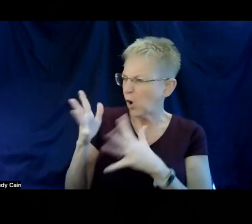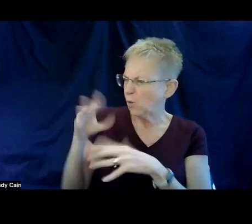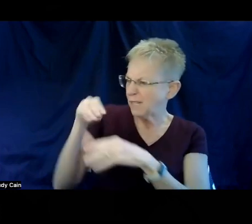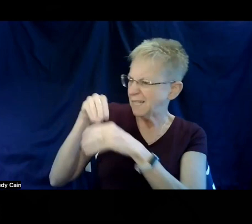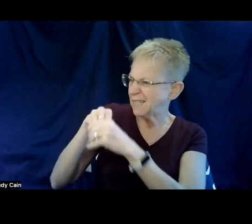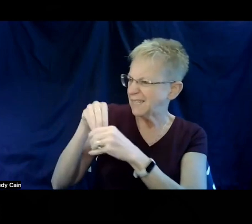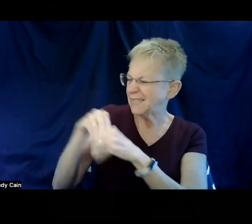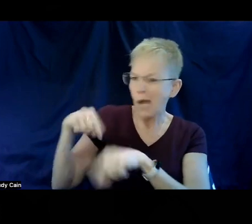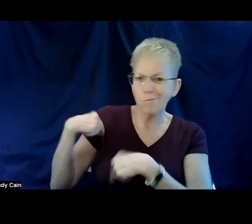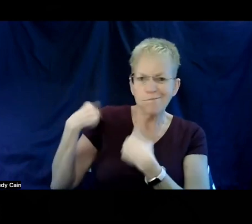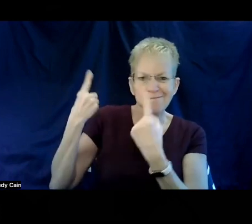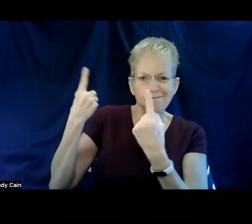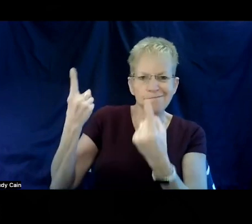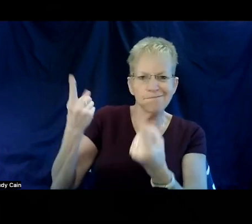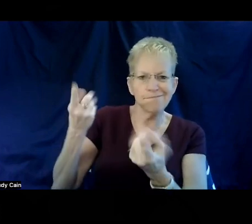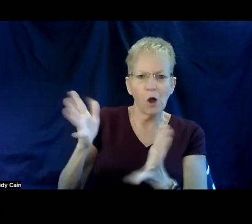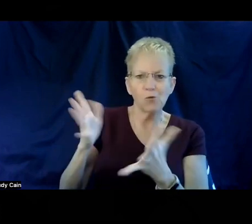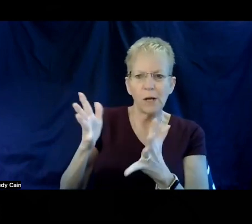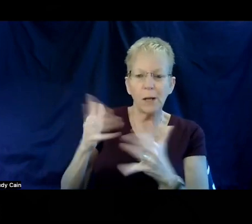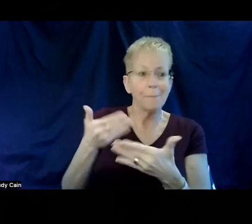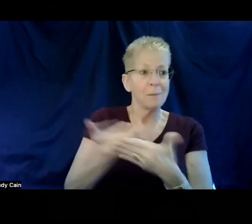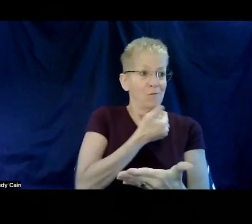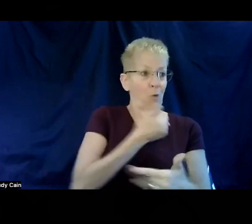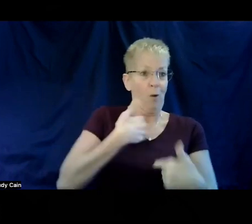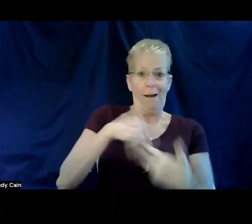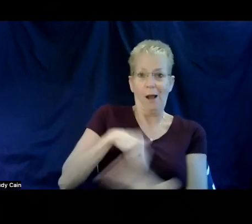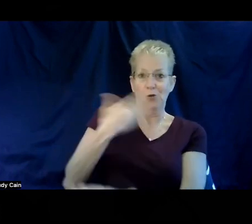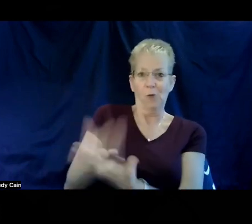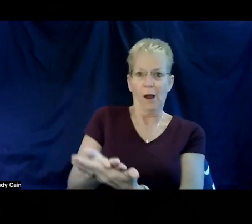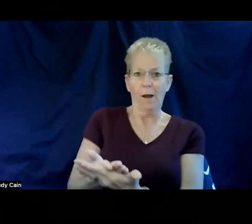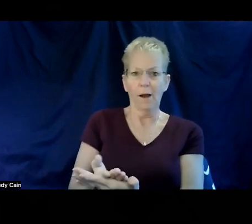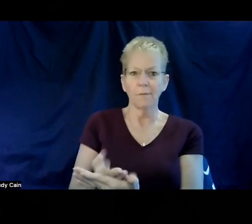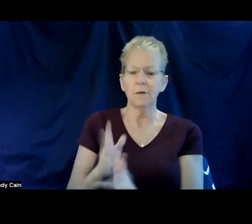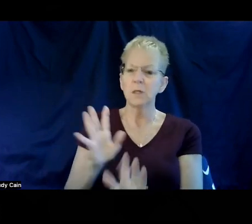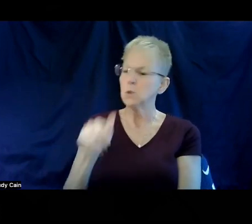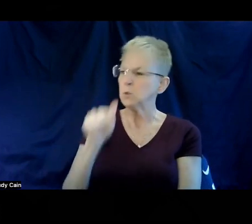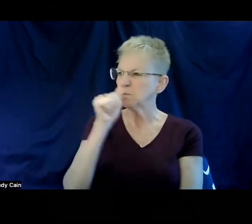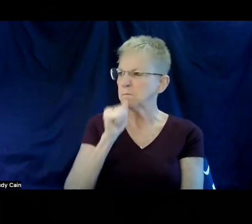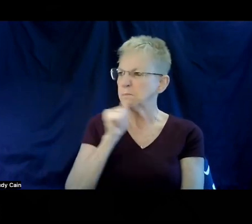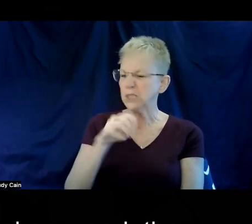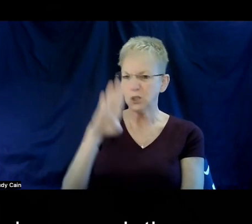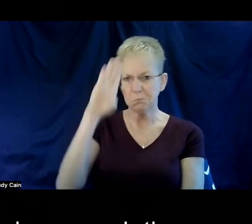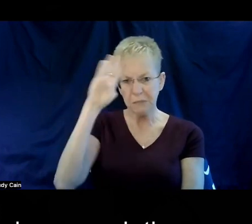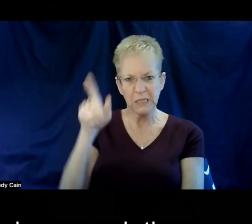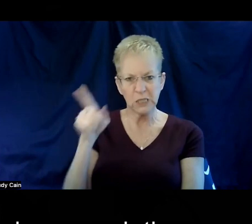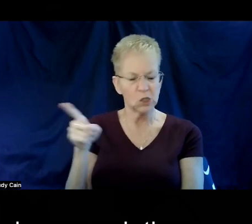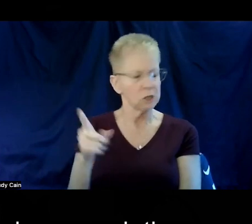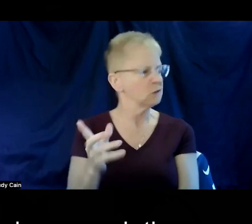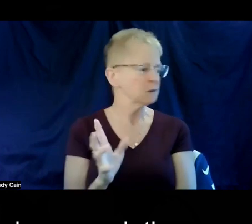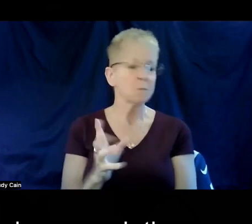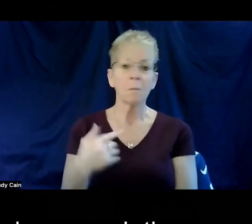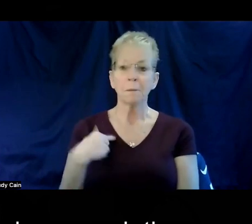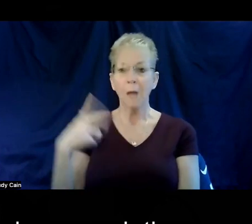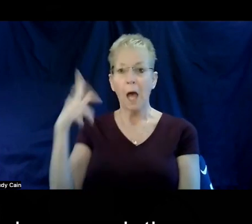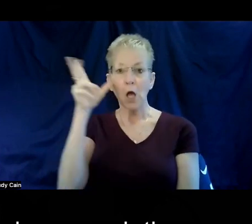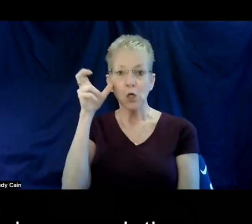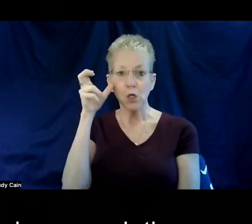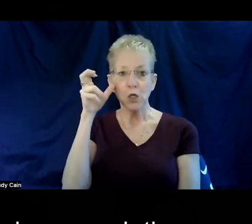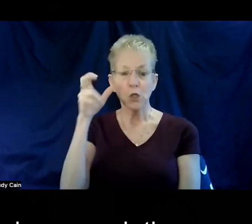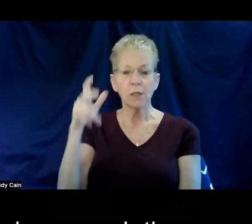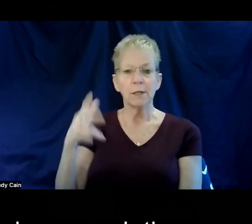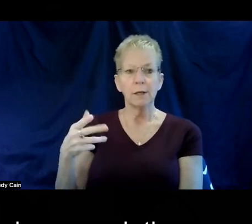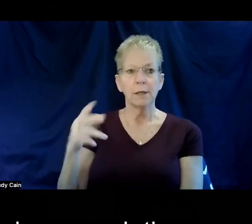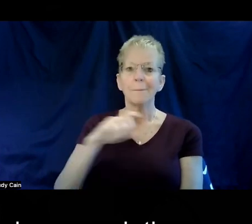all night before we got there. Patient bastards. I heard the clink of metal on wood, the sound